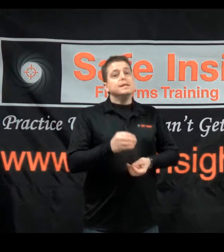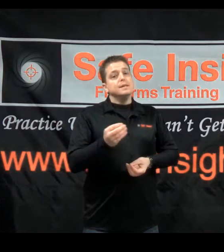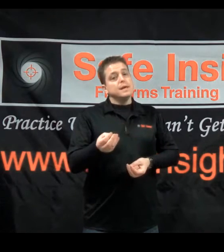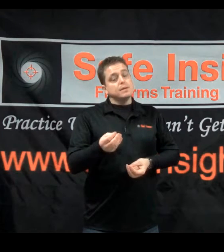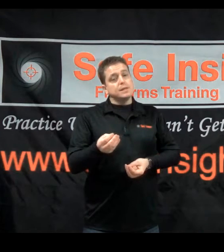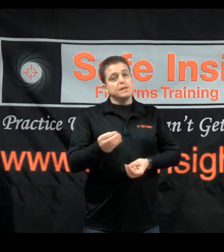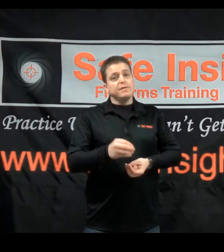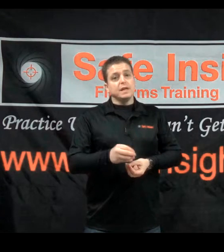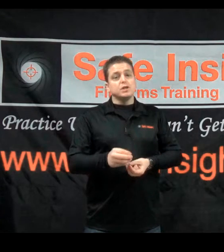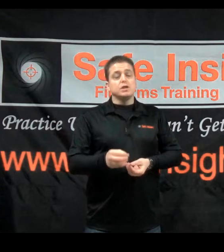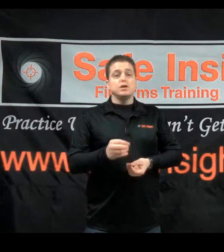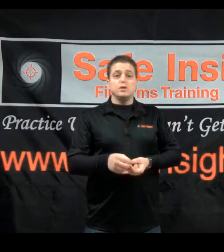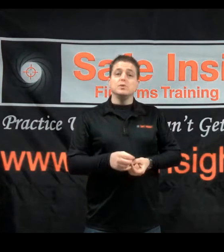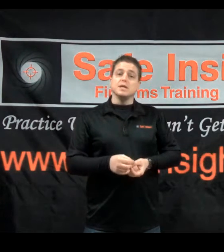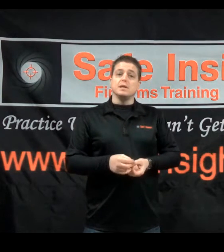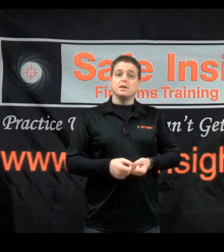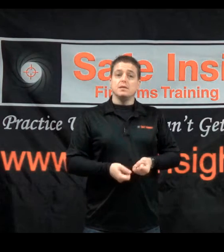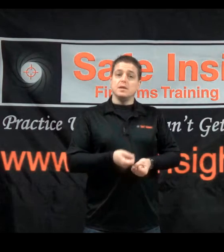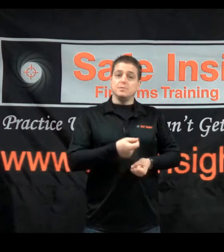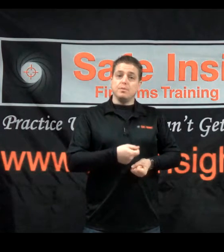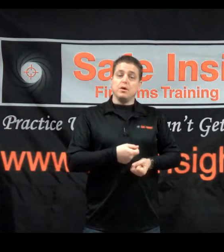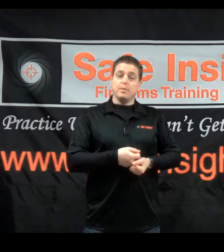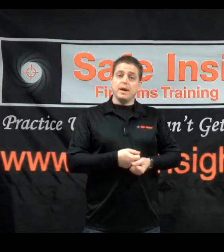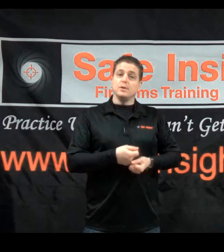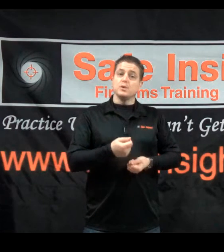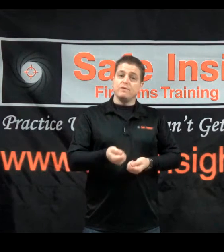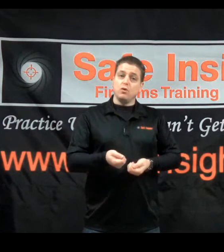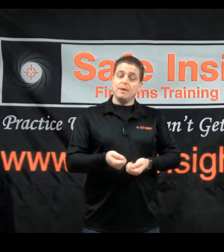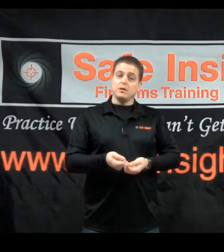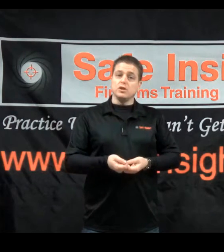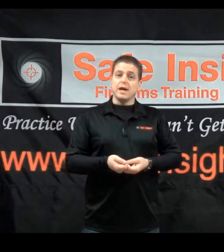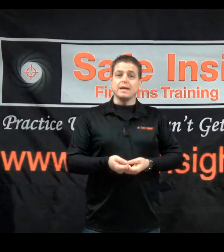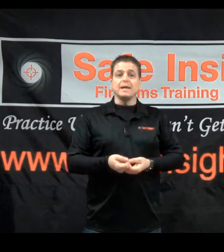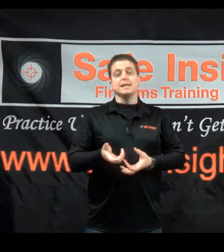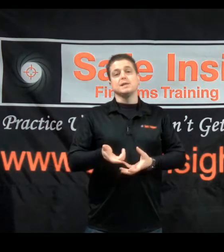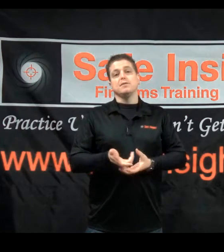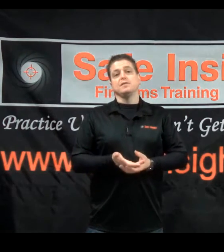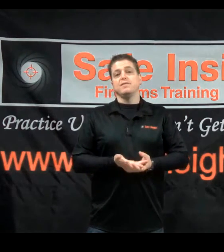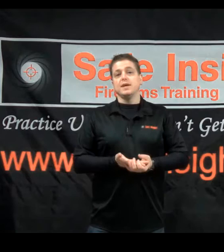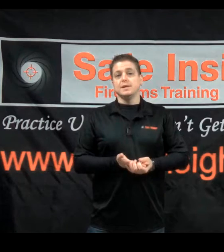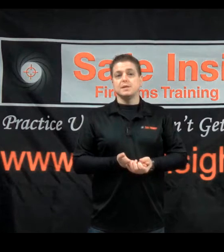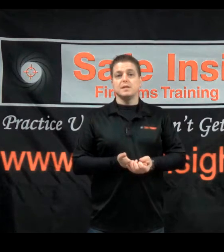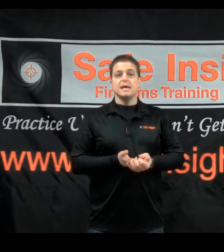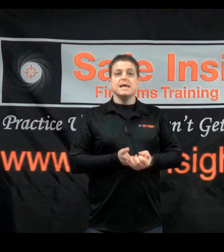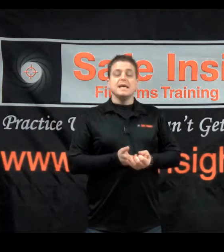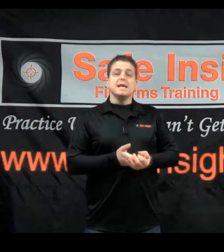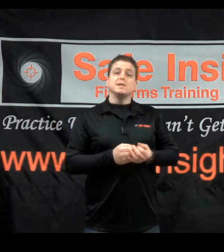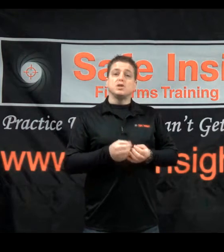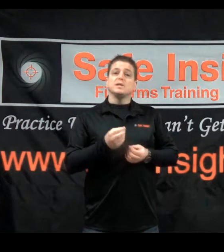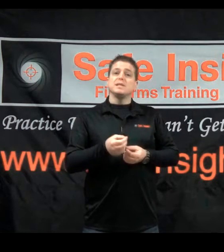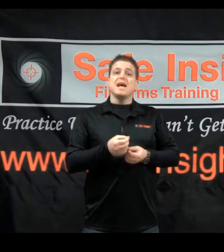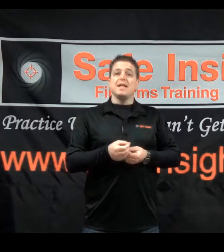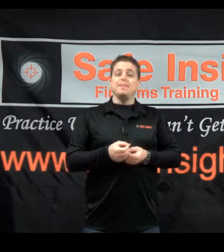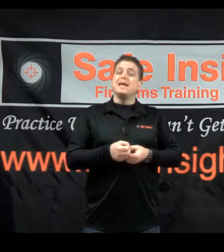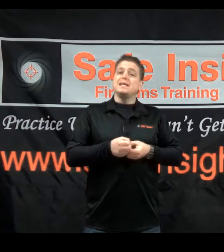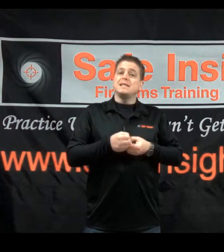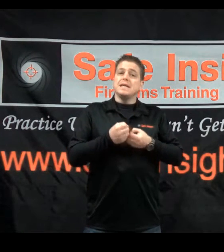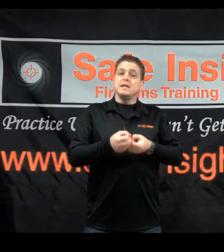The other disadvantage to using these ball rounds or full metal jacket in self-defense is just that. They tend to